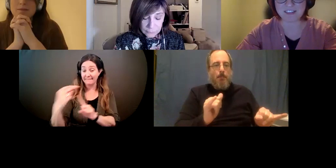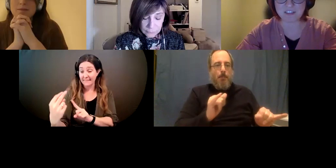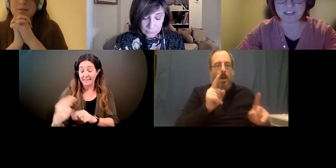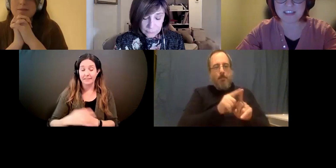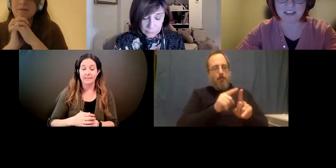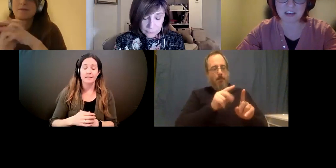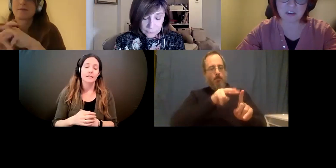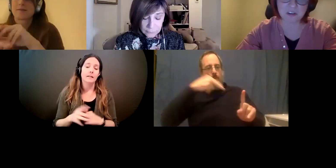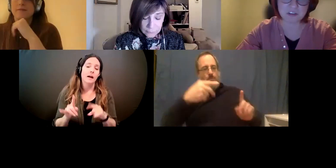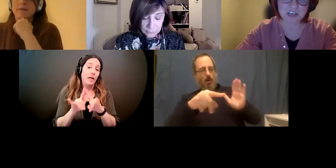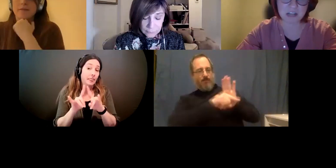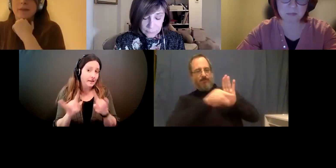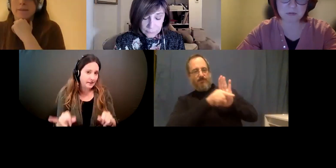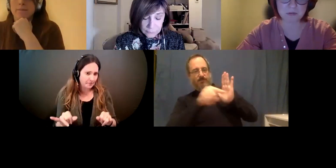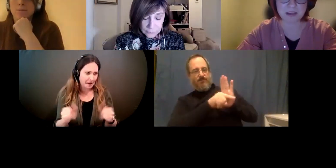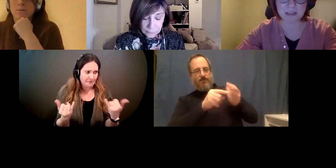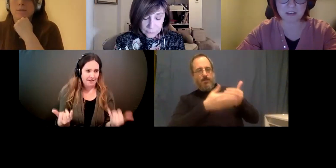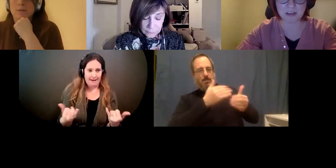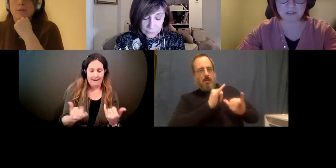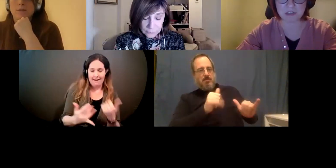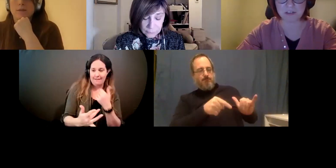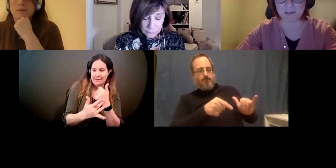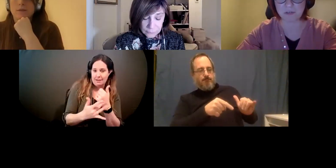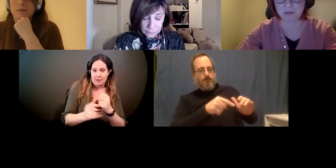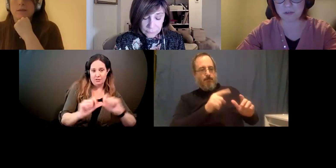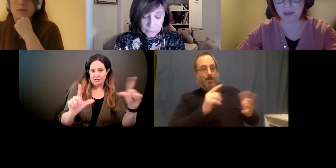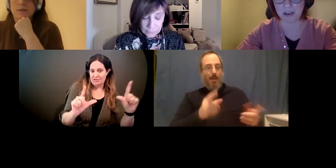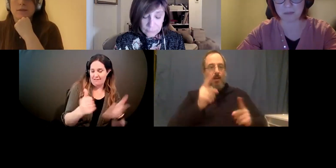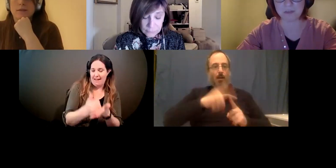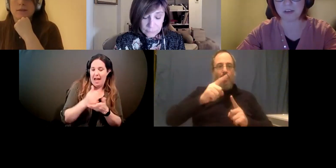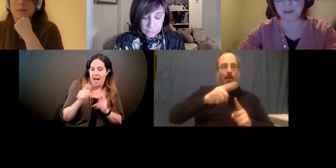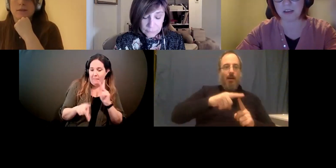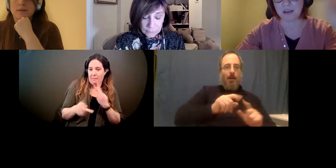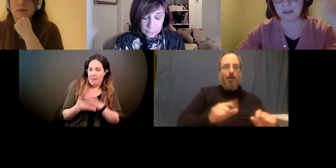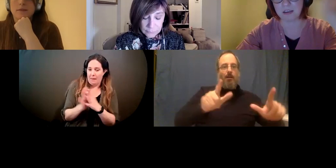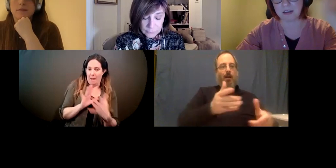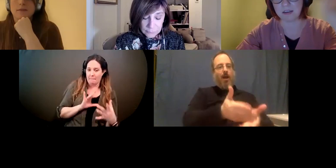hand, screens and technology help to remain in touch during these difficult times.